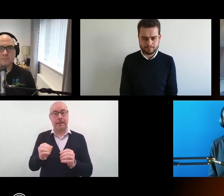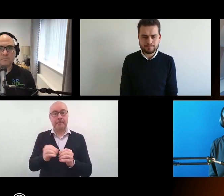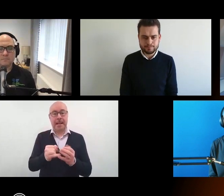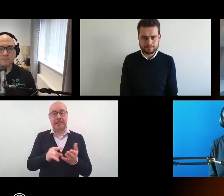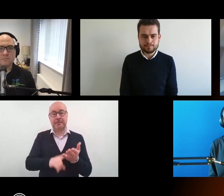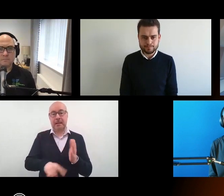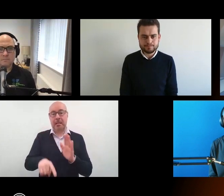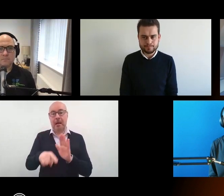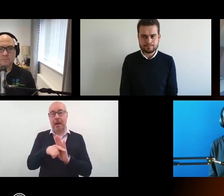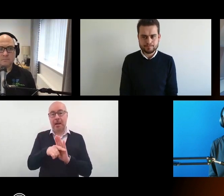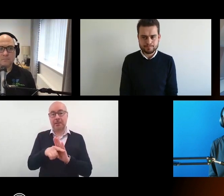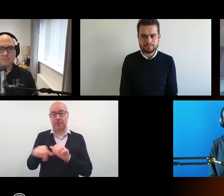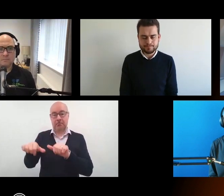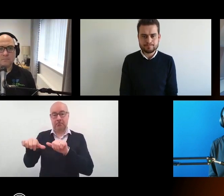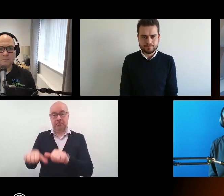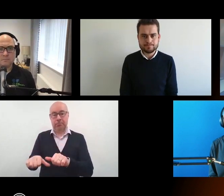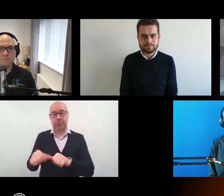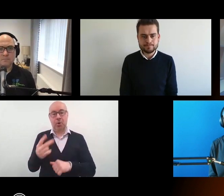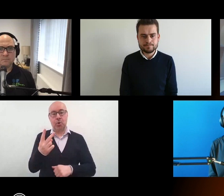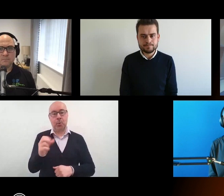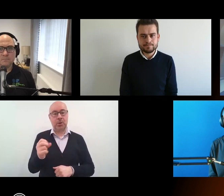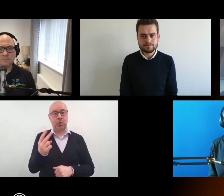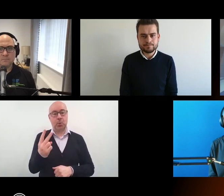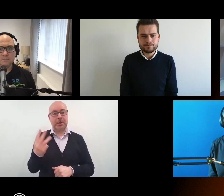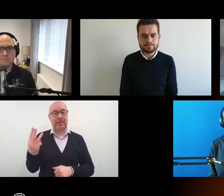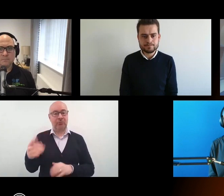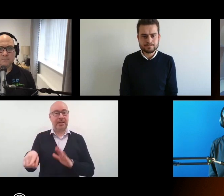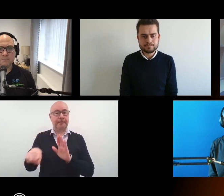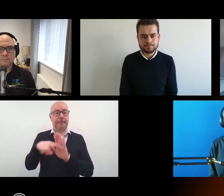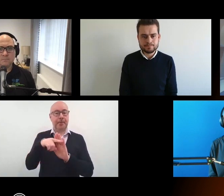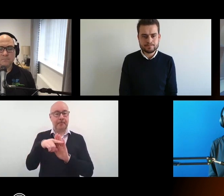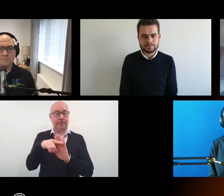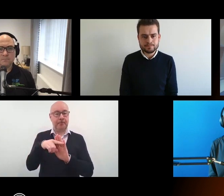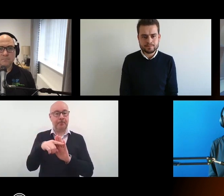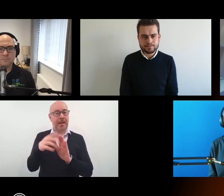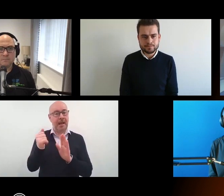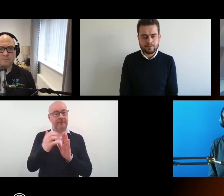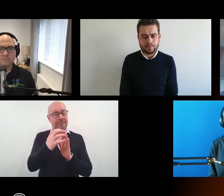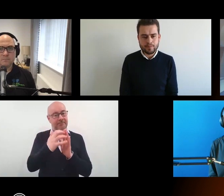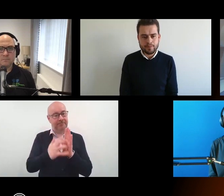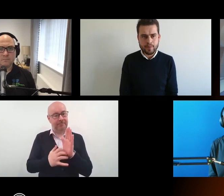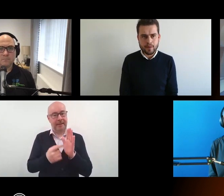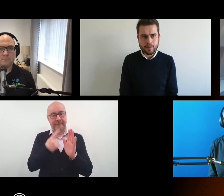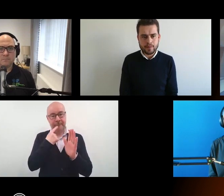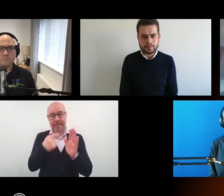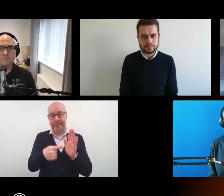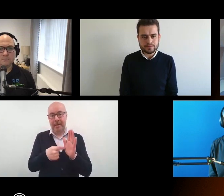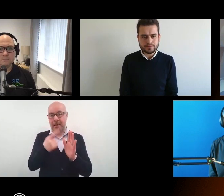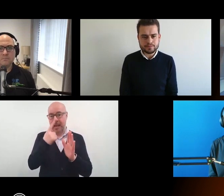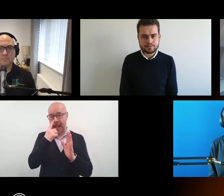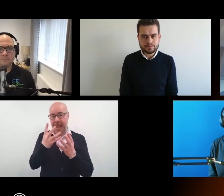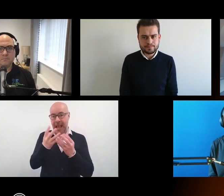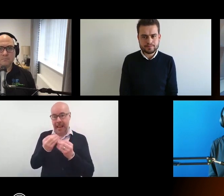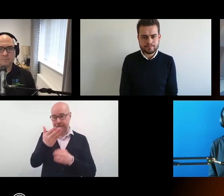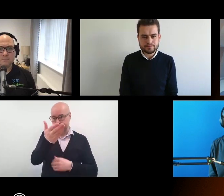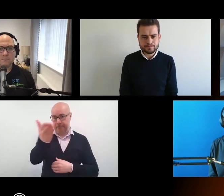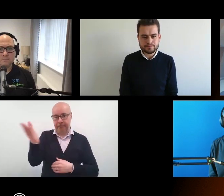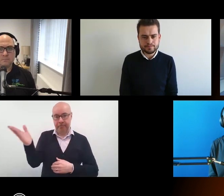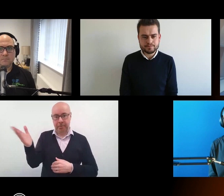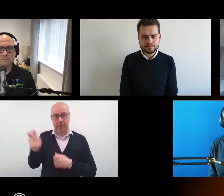became legislation in 2023. And again, there's narrative around that that can help inform people